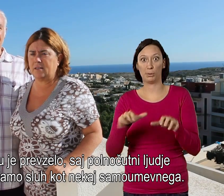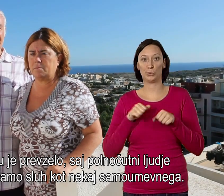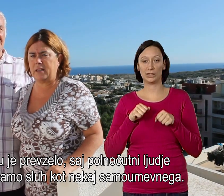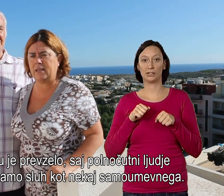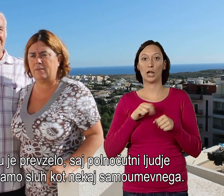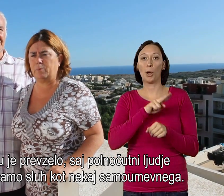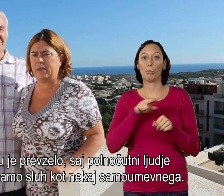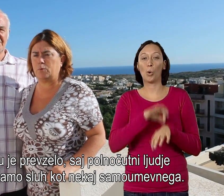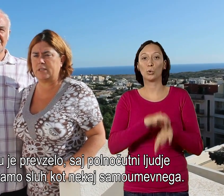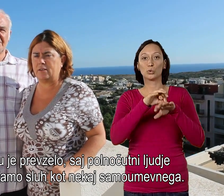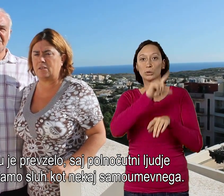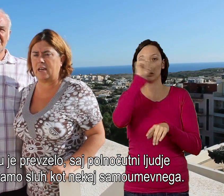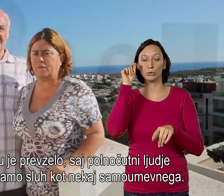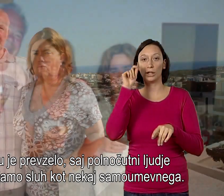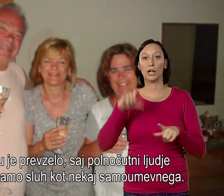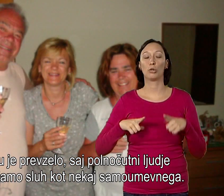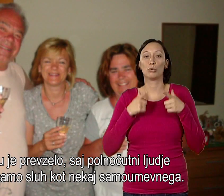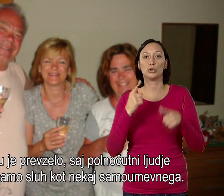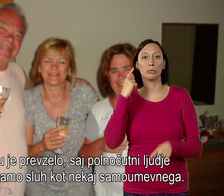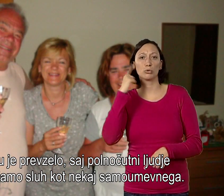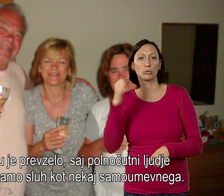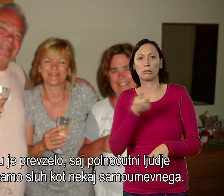things many hearing people tend to take for granted.